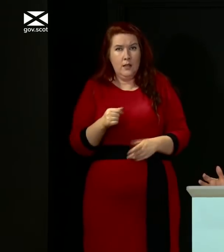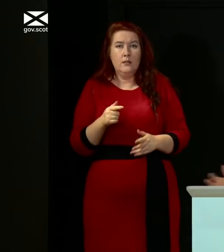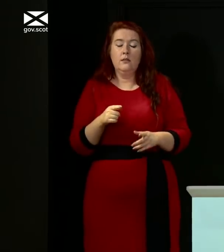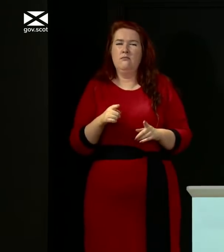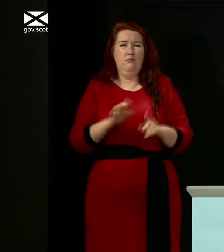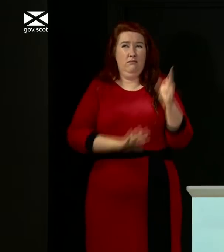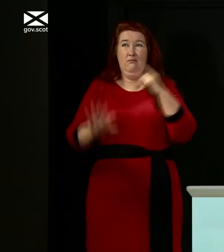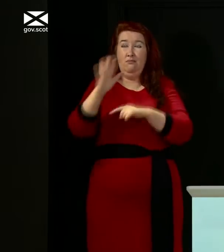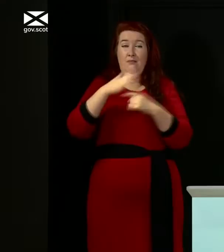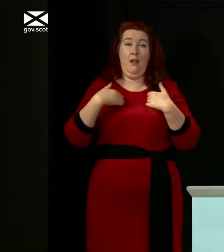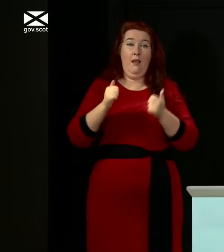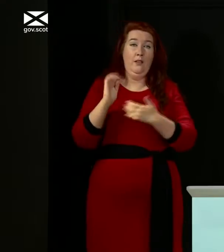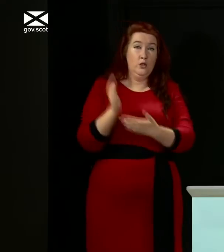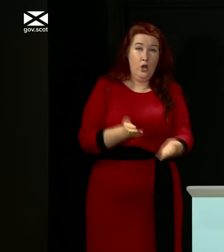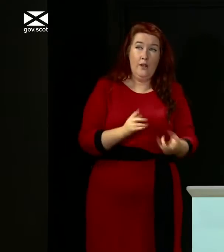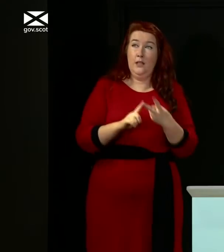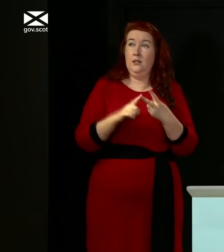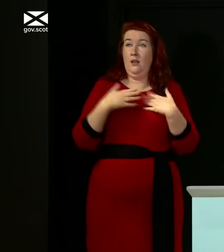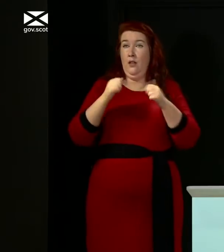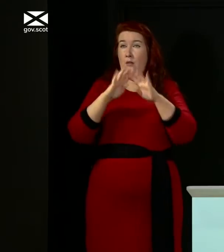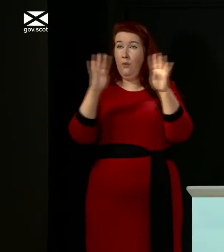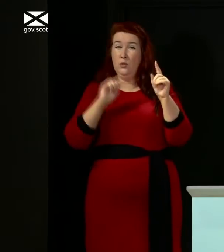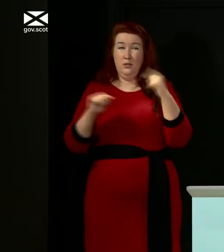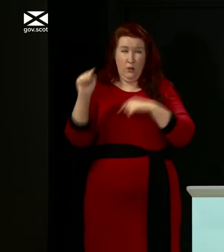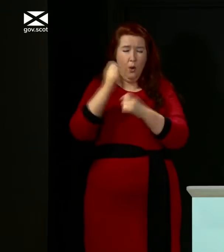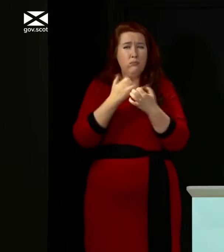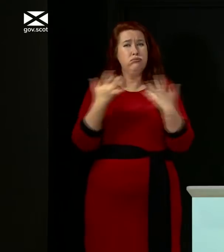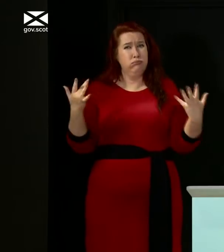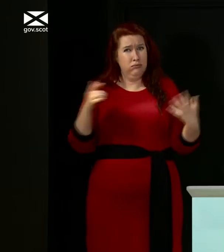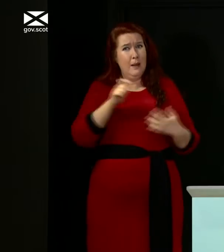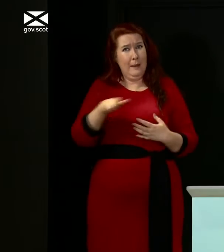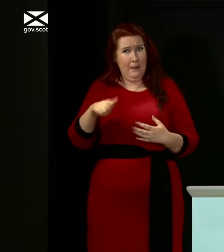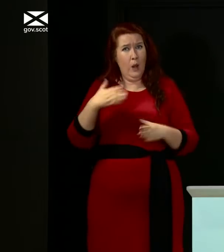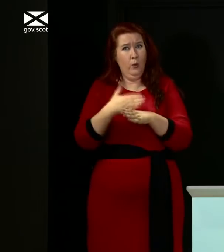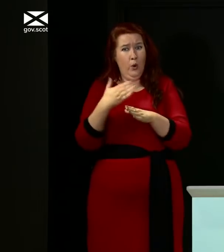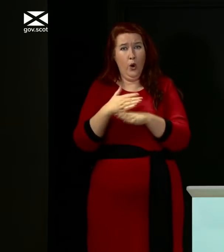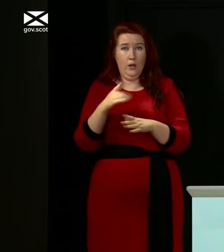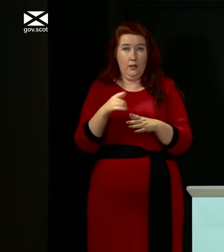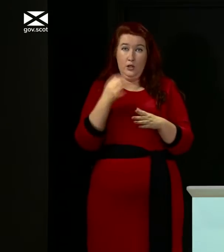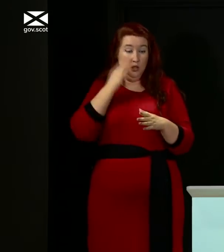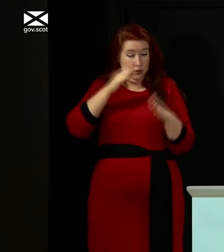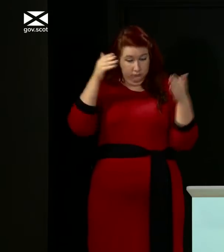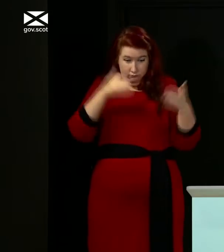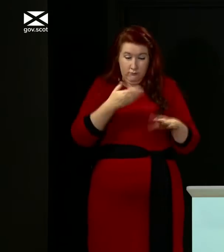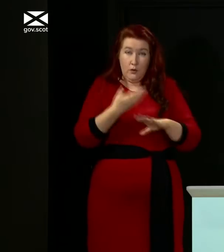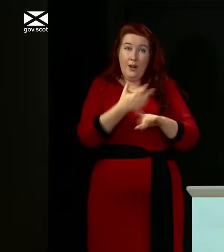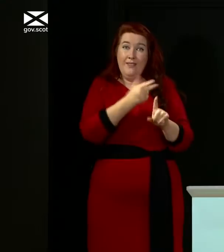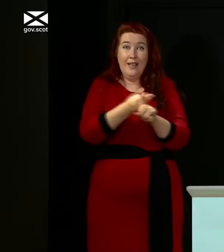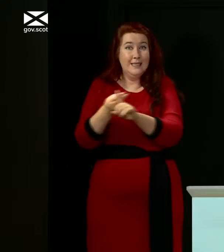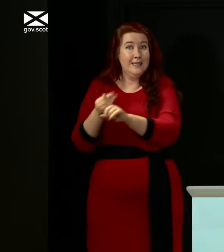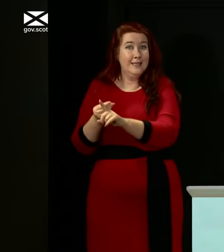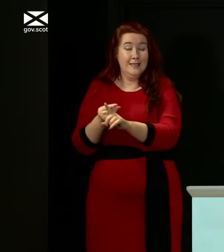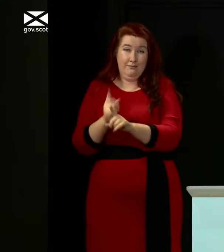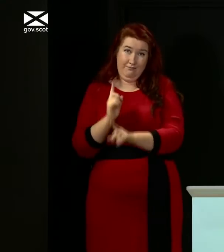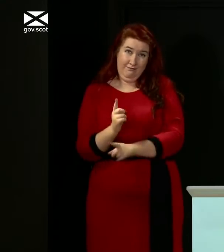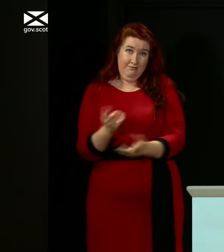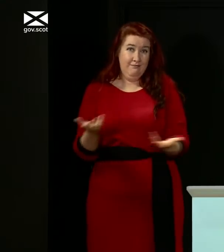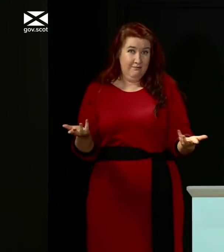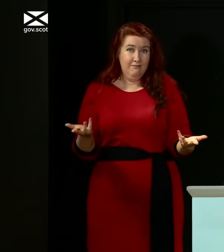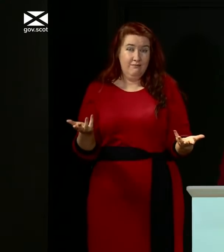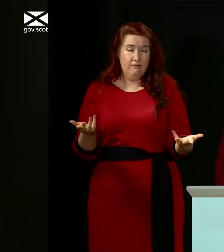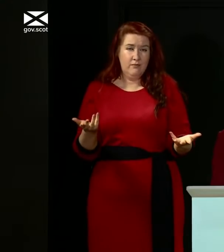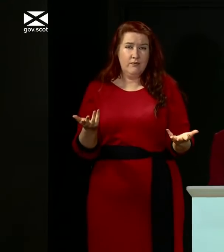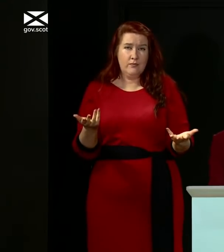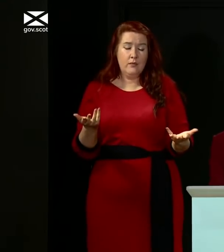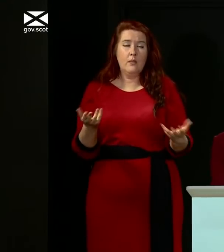health service and health boards. You know, there are people who are, you know, doing literally nothing else but making sure that this programme is working. We've